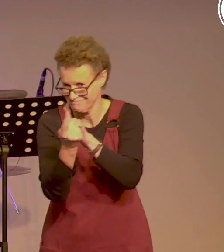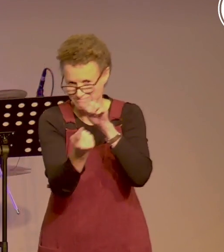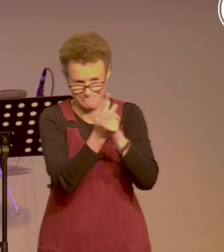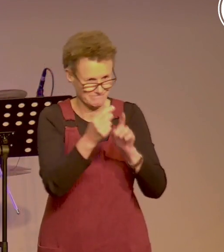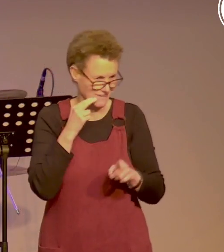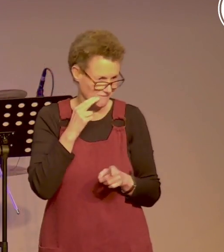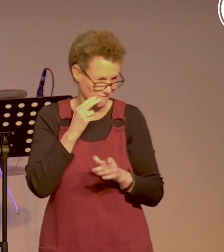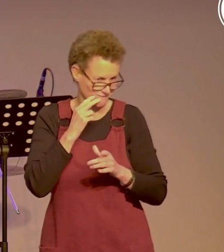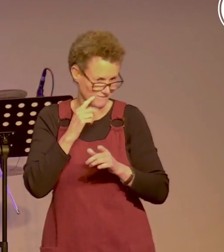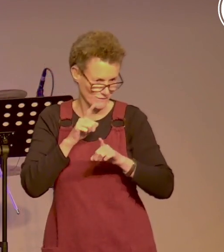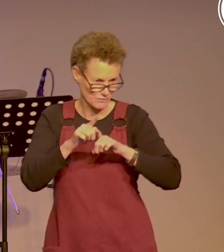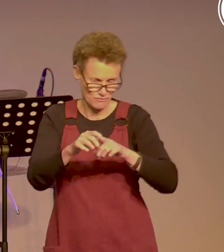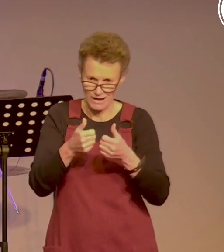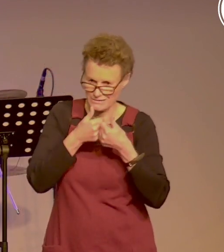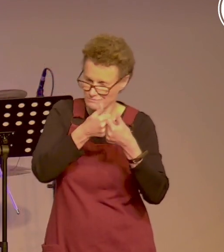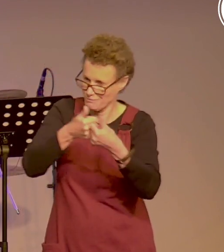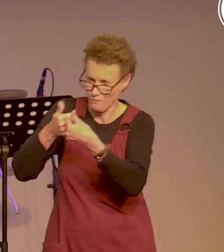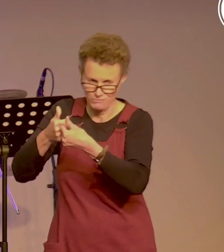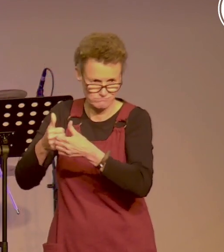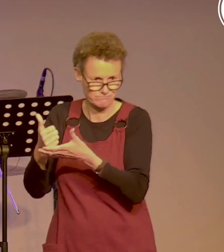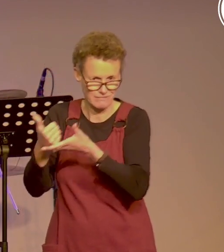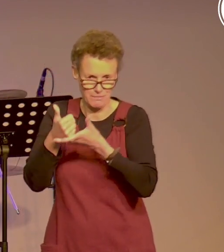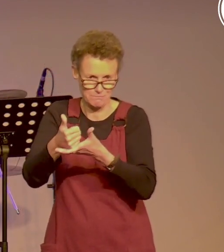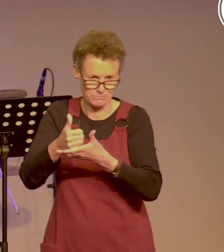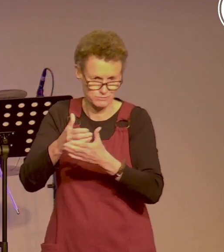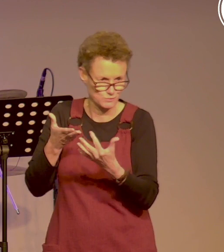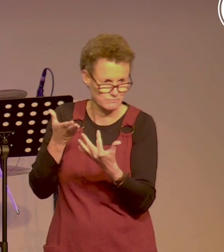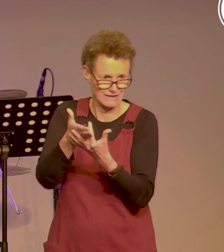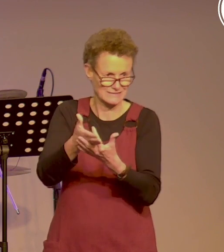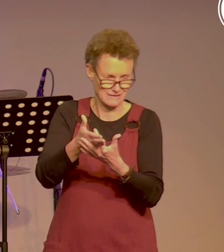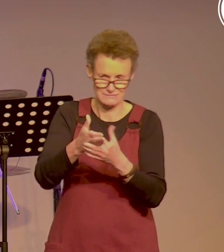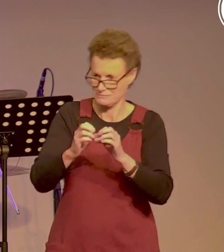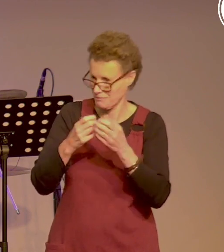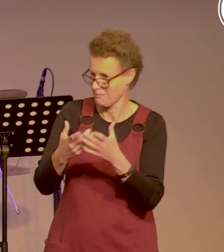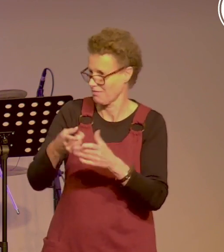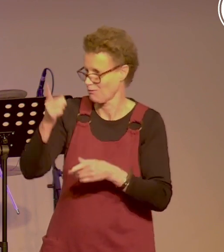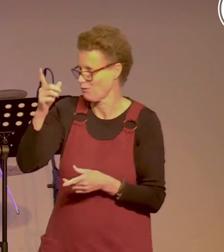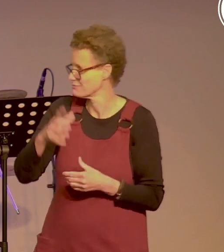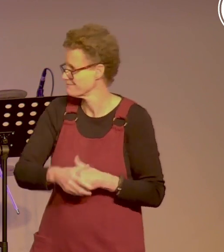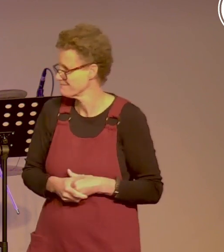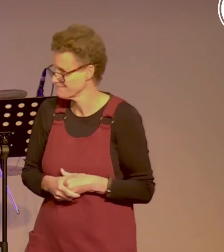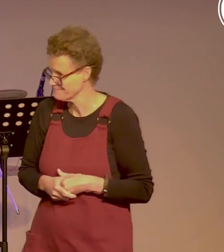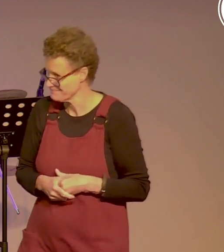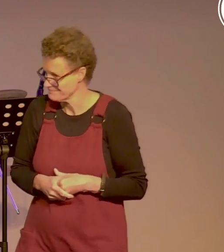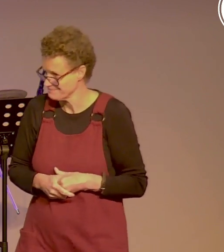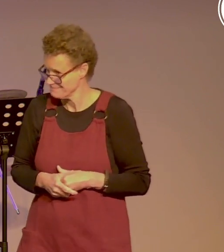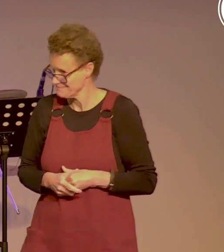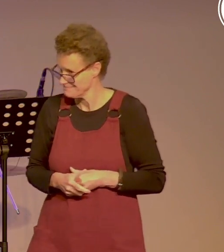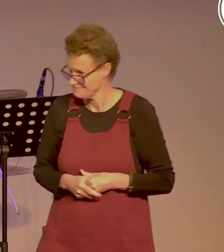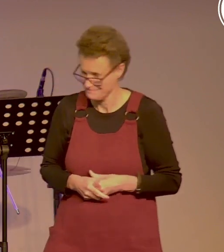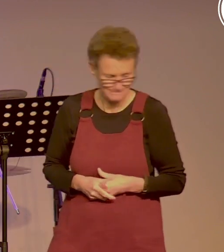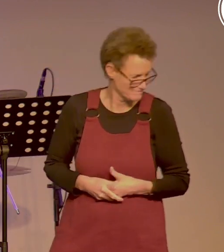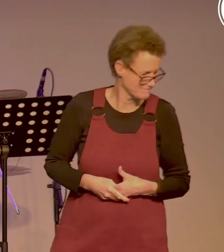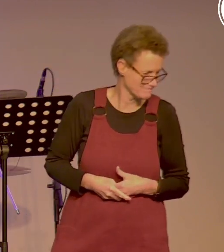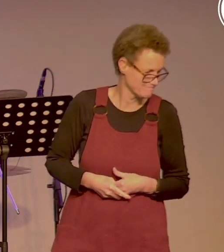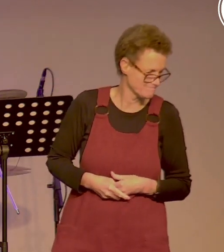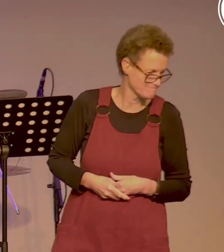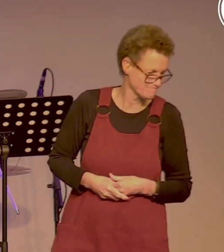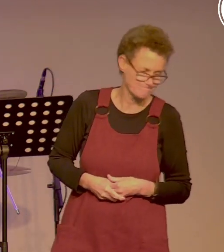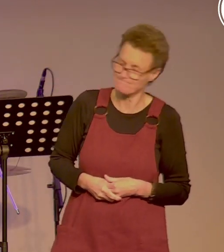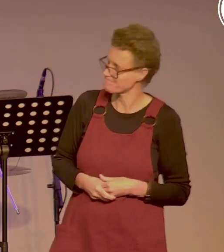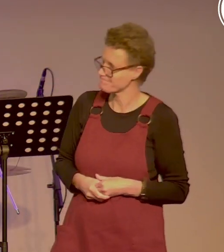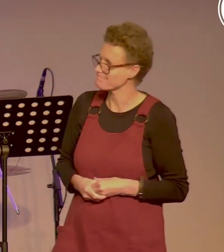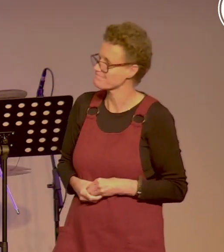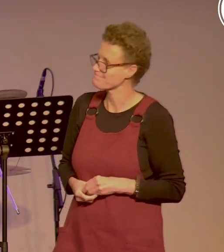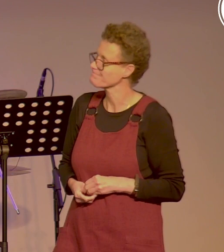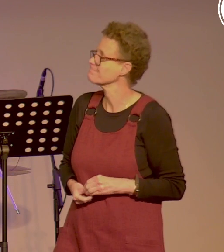We do go out and meet people to try and support people as much as we can, so that they can access the Bible and then meet with